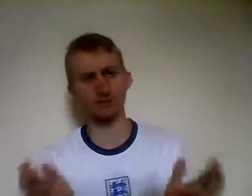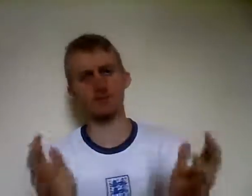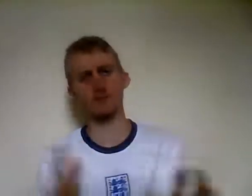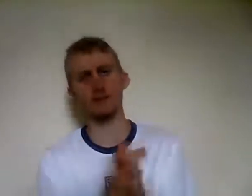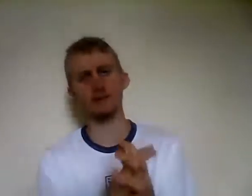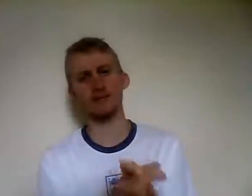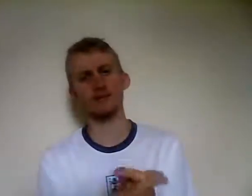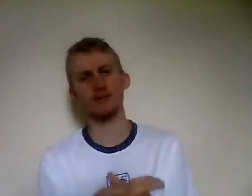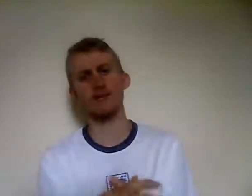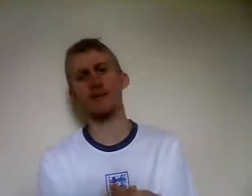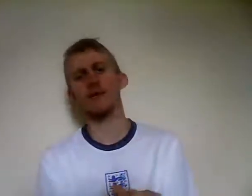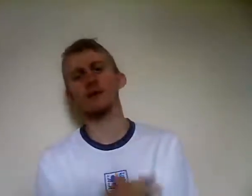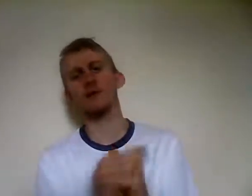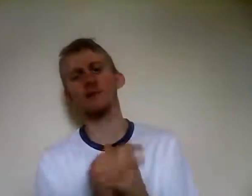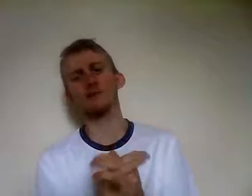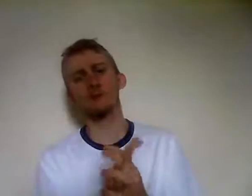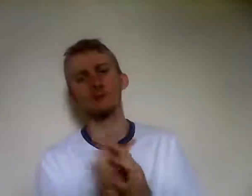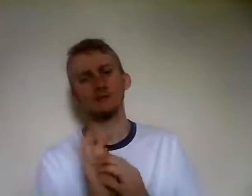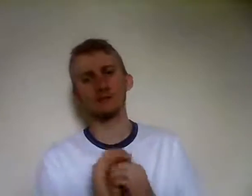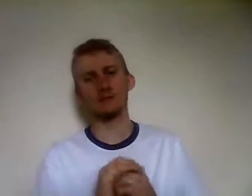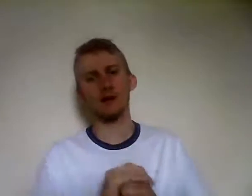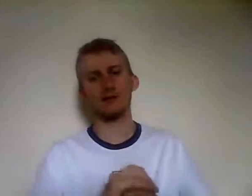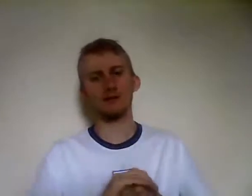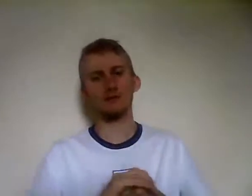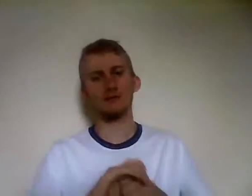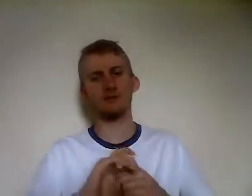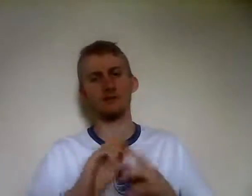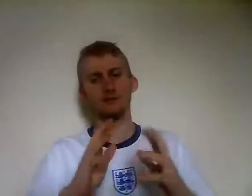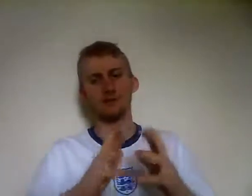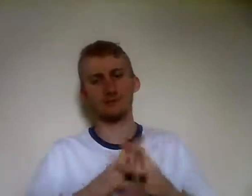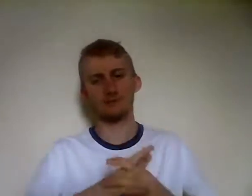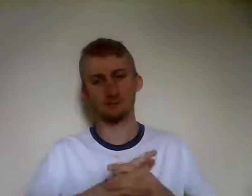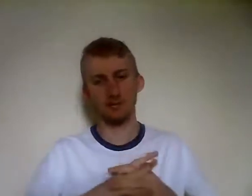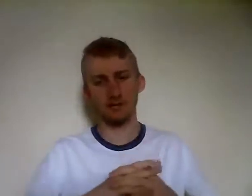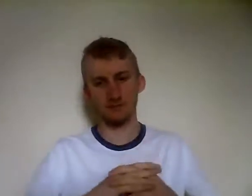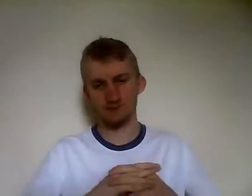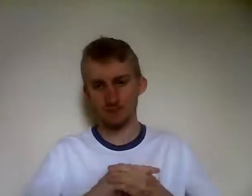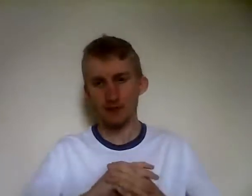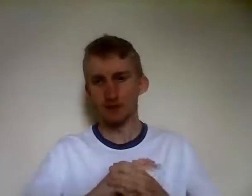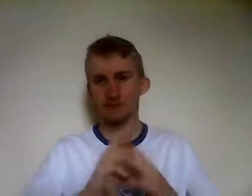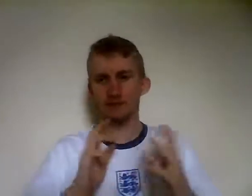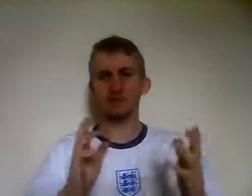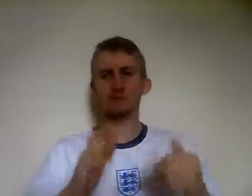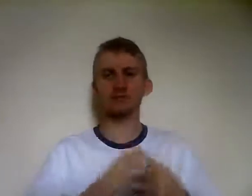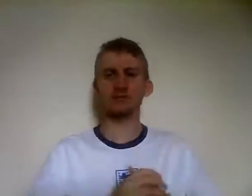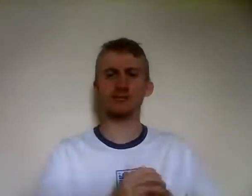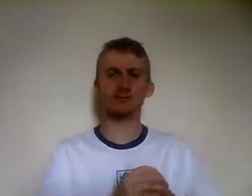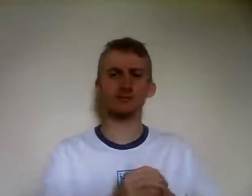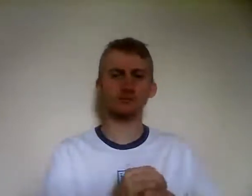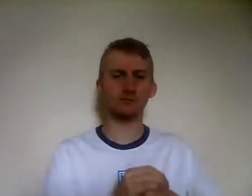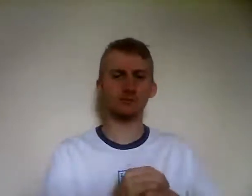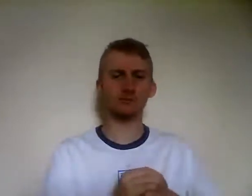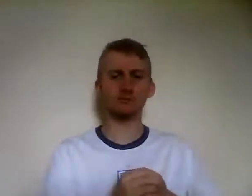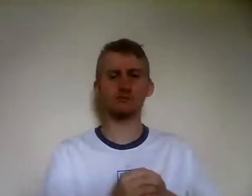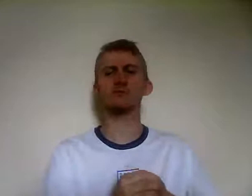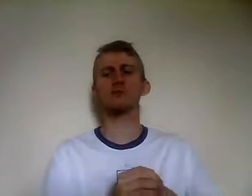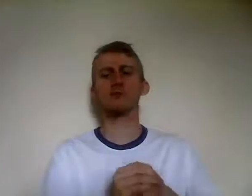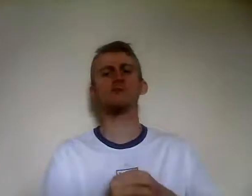COVID-19 pandemic, with Crawley still having a further 9 games to play. The season was later cancelled, with Crawley finishing